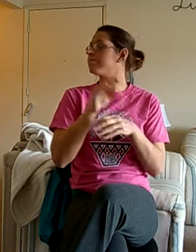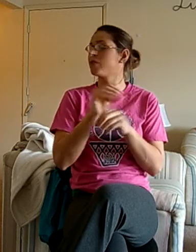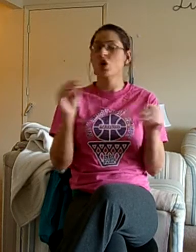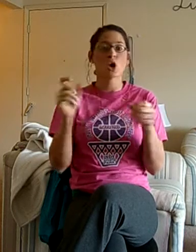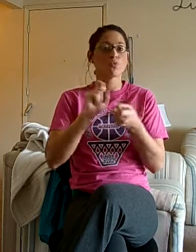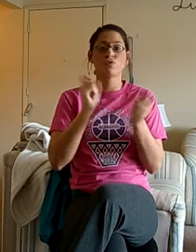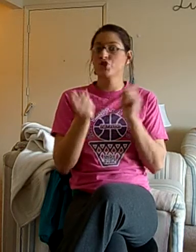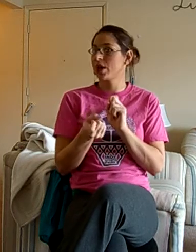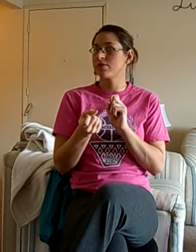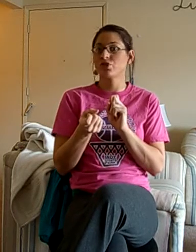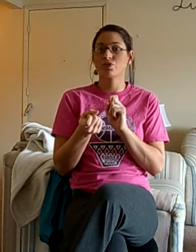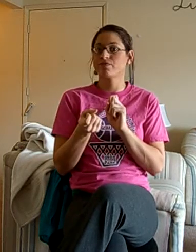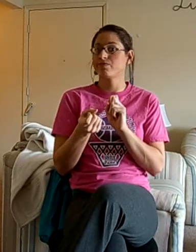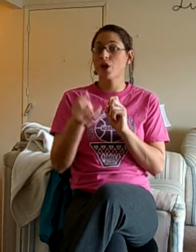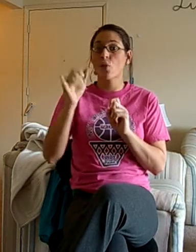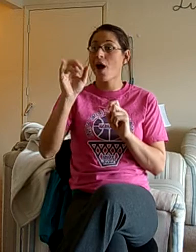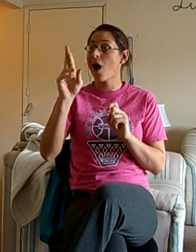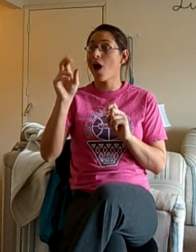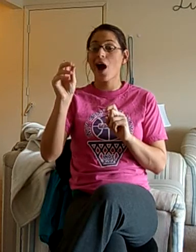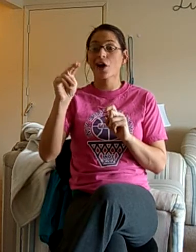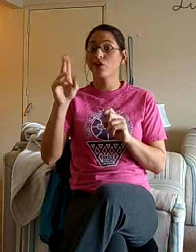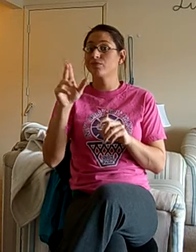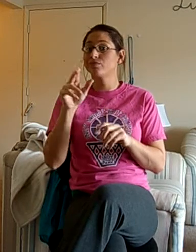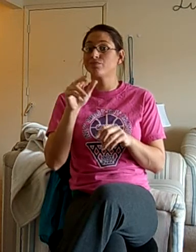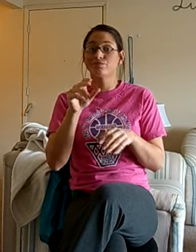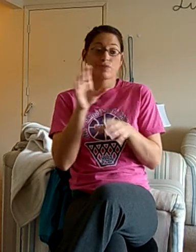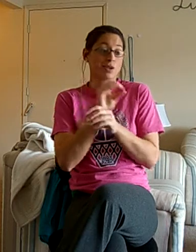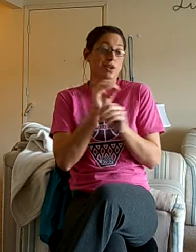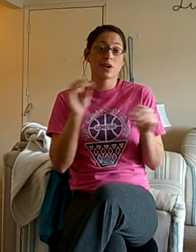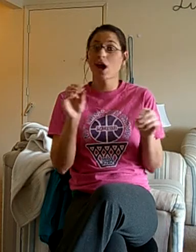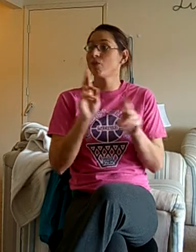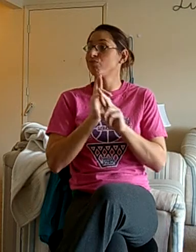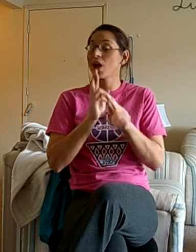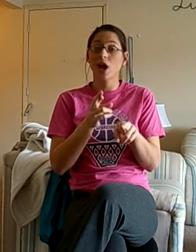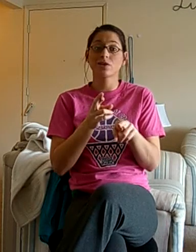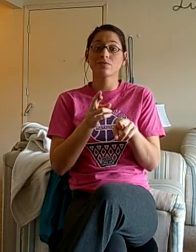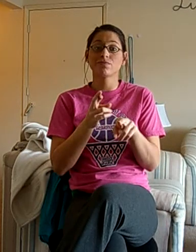is unreactive in the presence of nitrogen is a chemical property of iron.